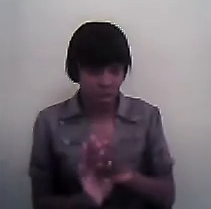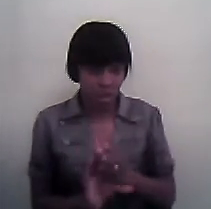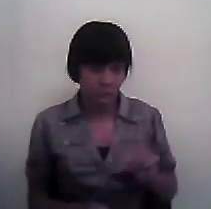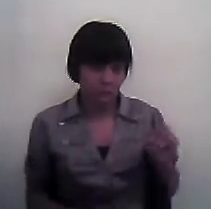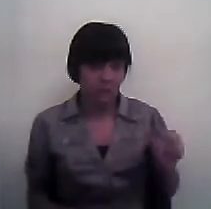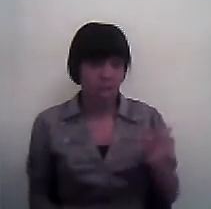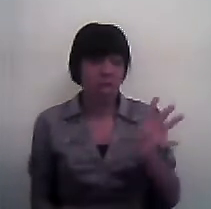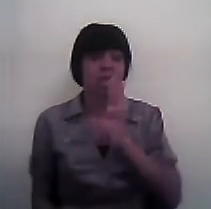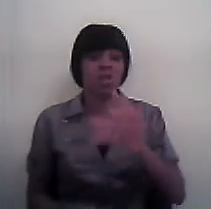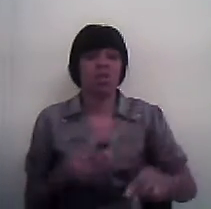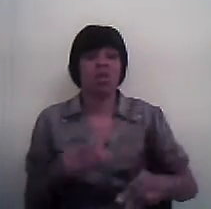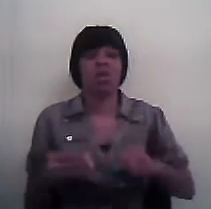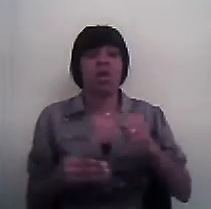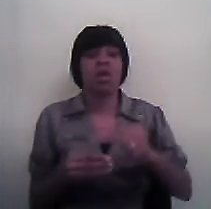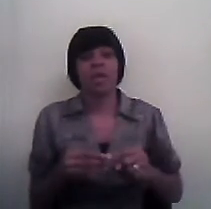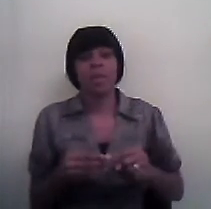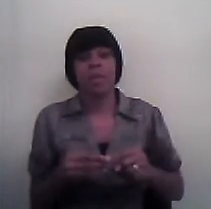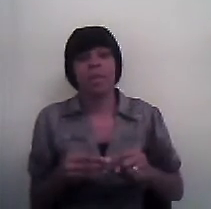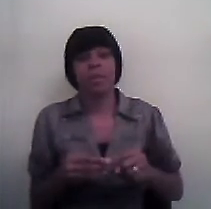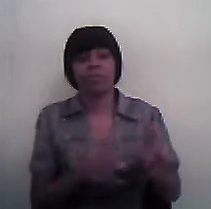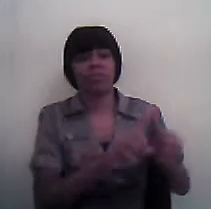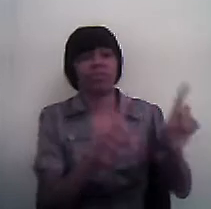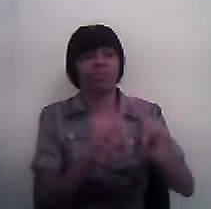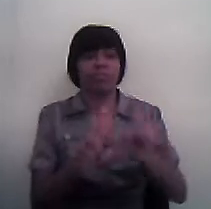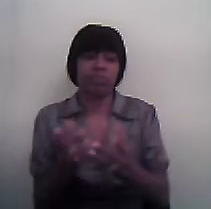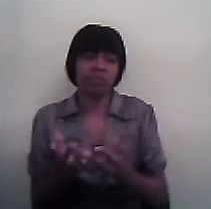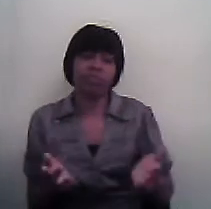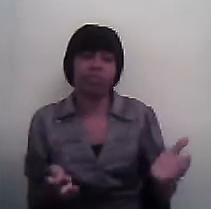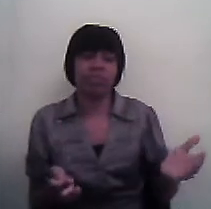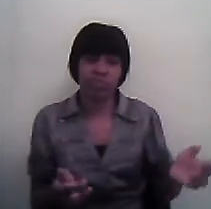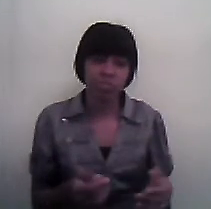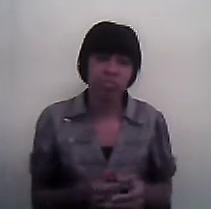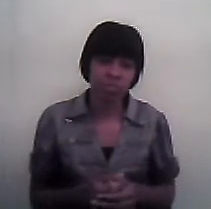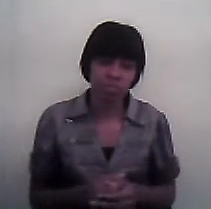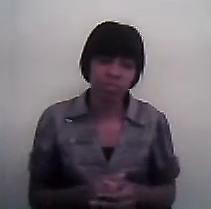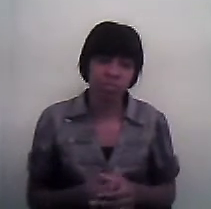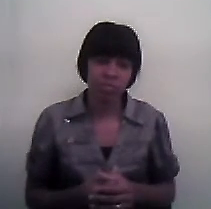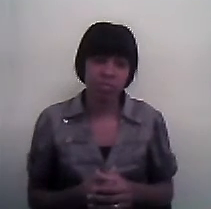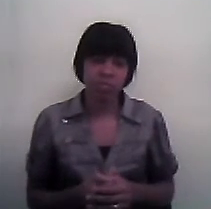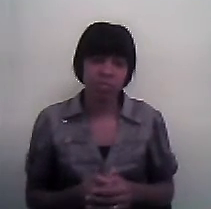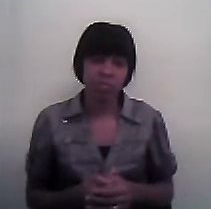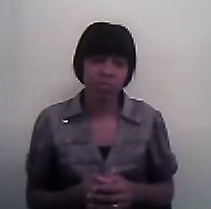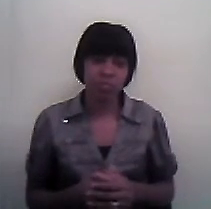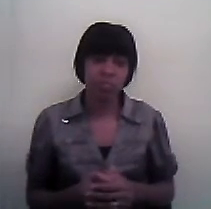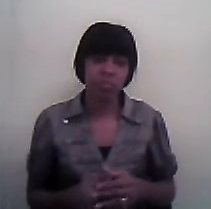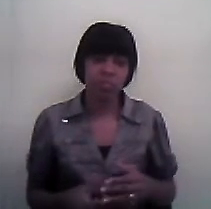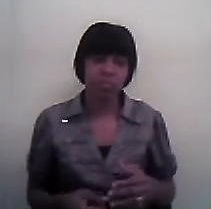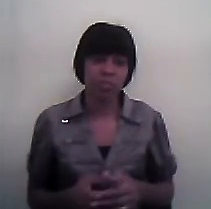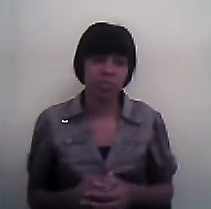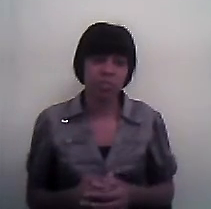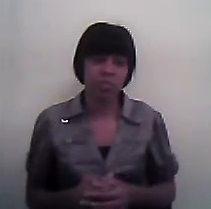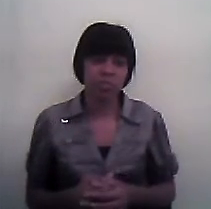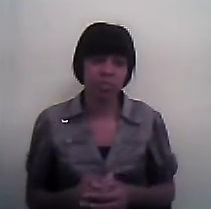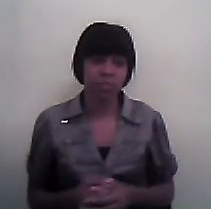it was contained in a 1-hour lecture, and it gave the students some content which they could then apply to their research projects.